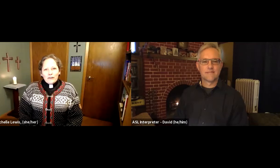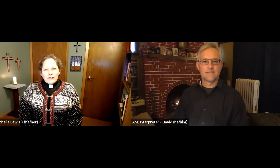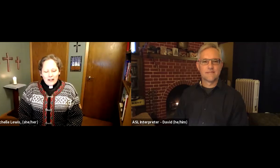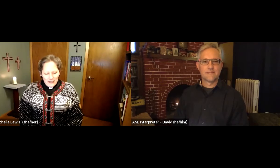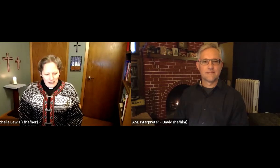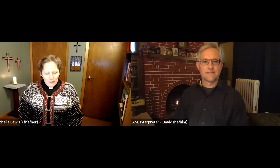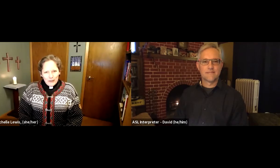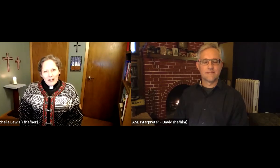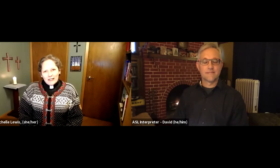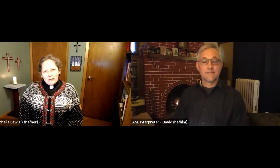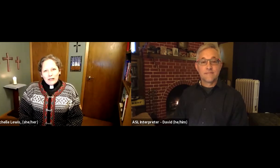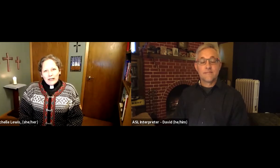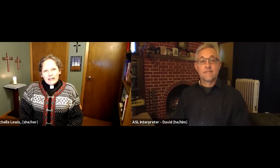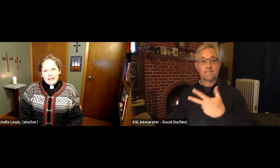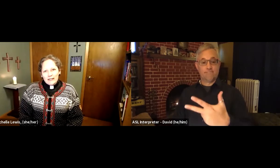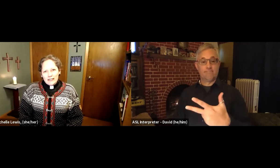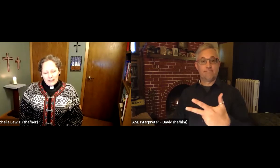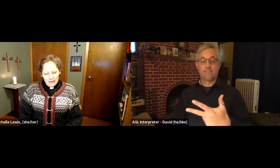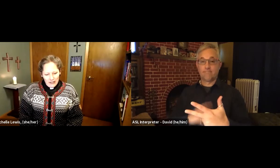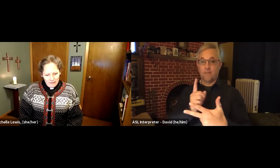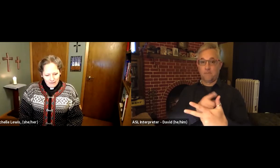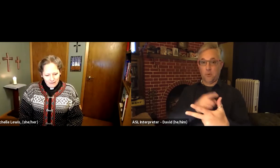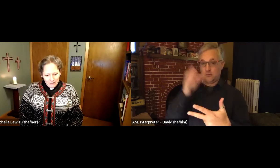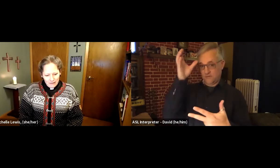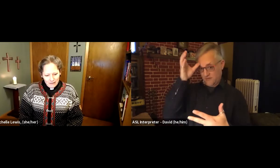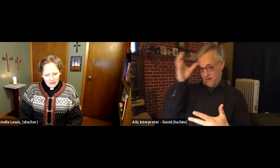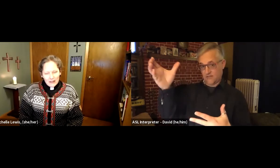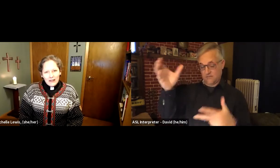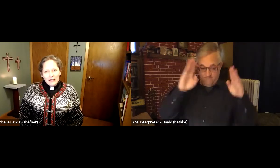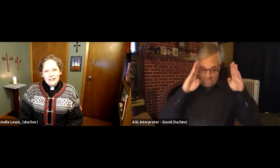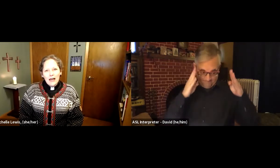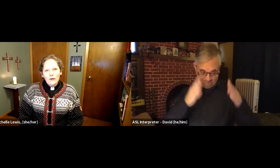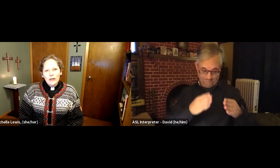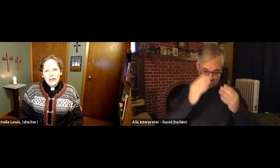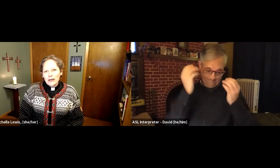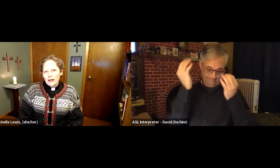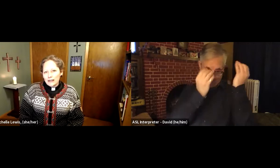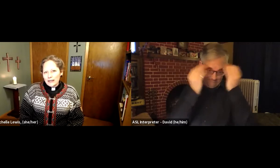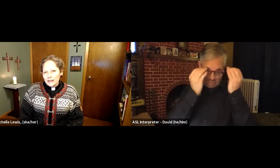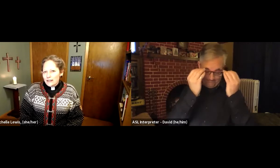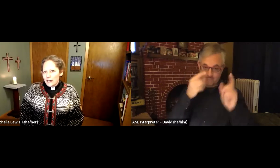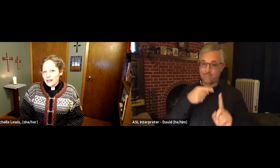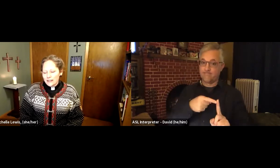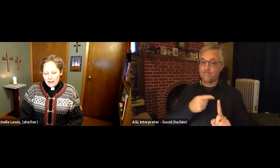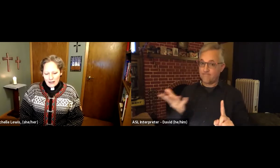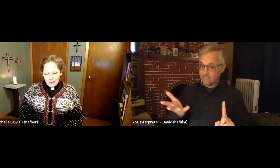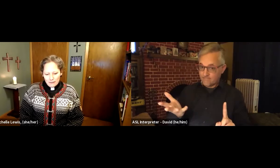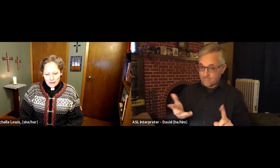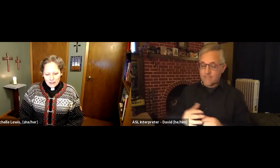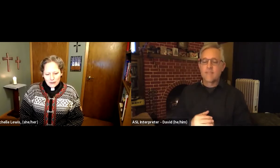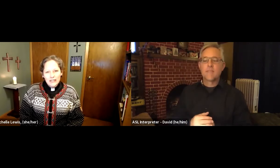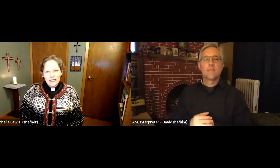The first concept we contemplate this evening is that we need to take